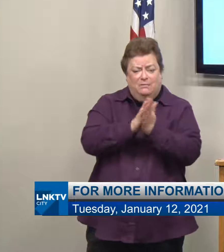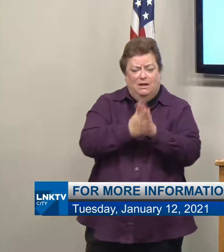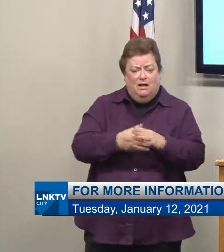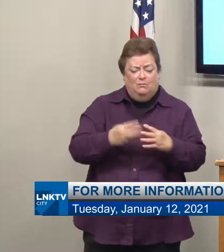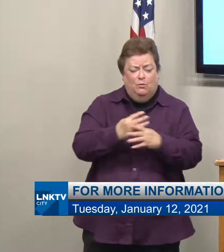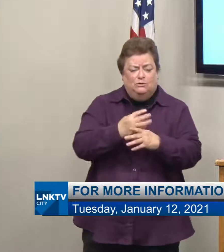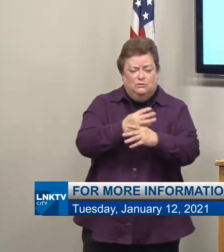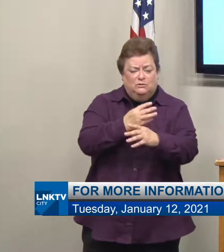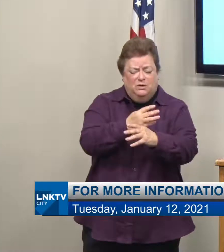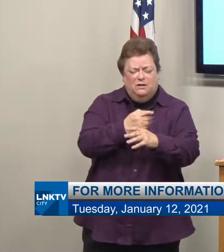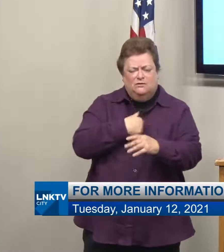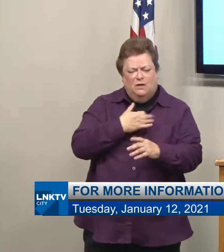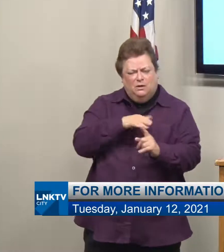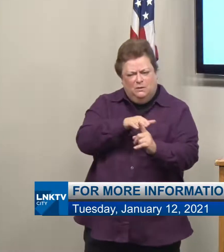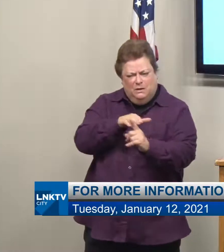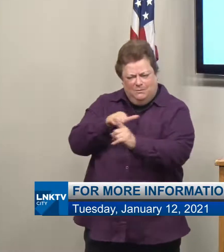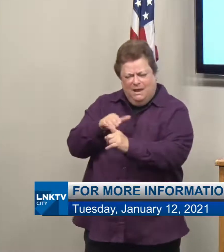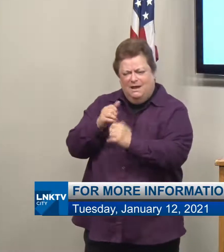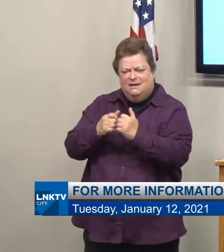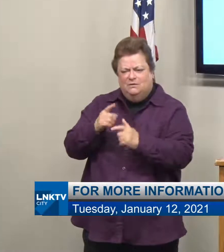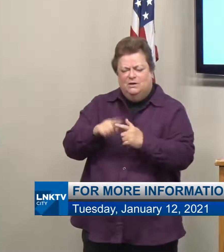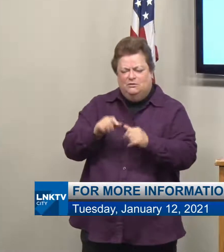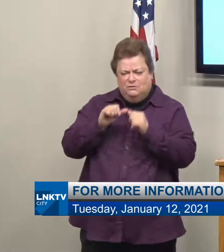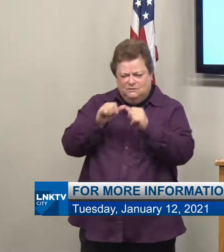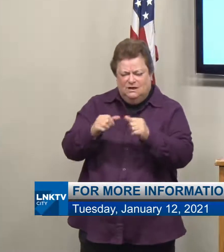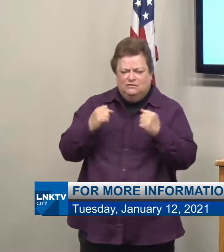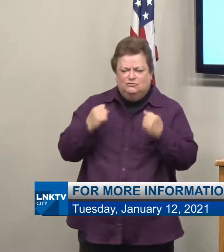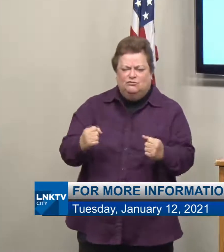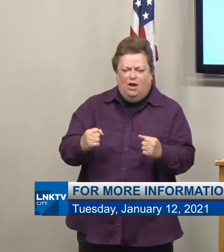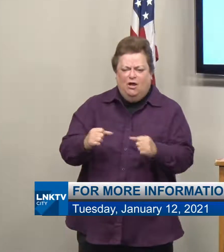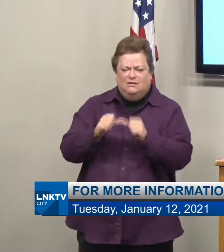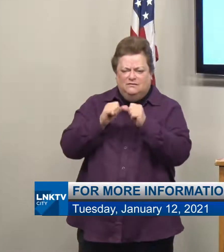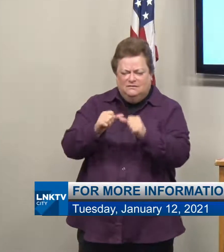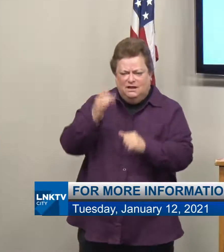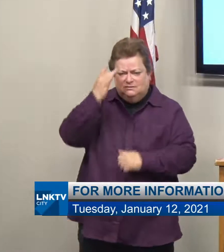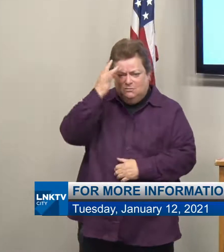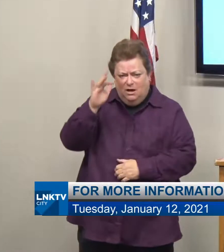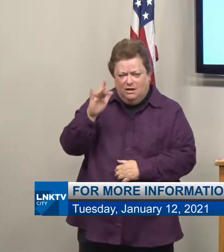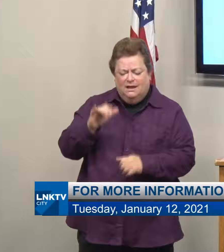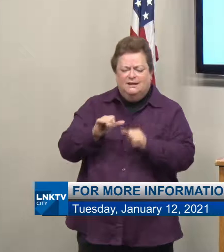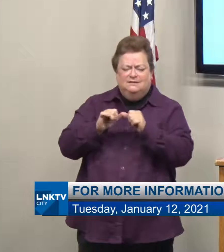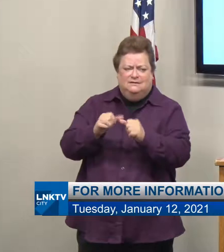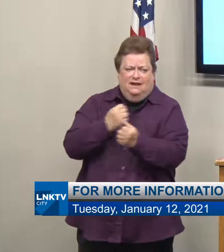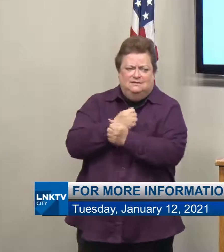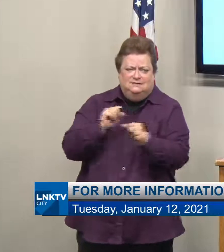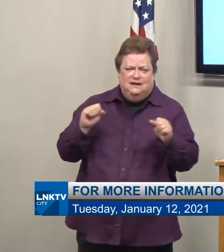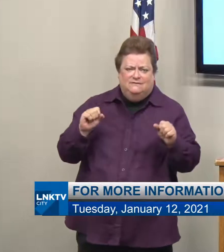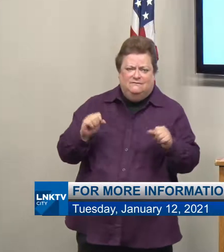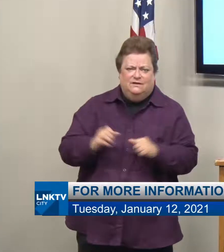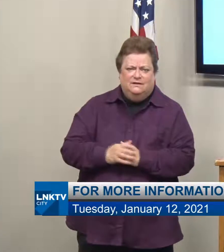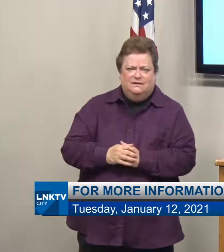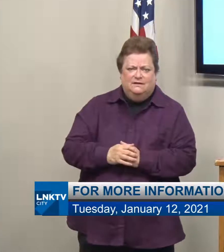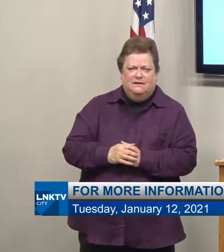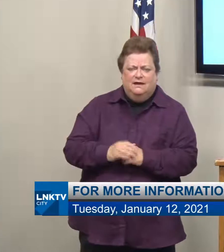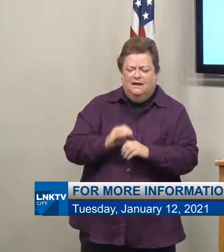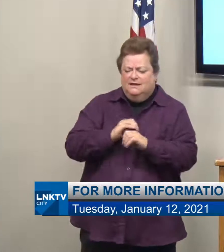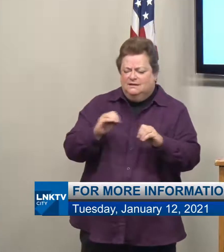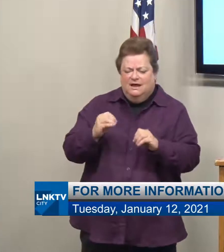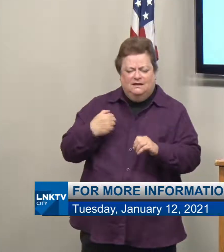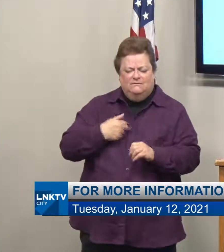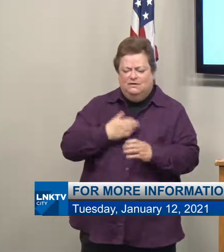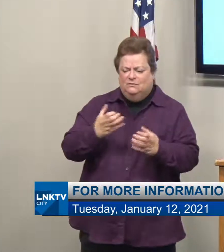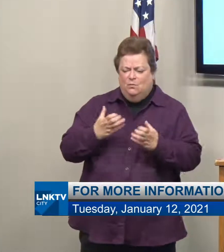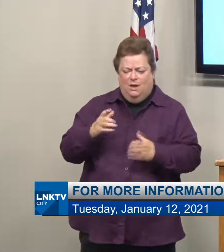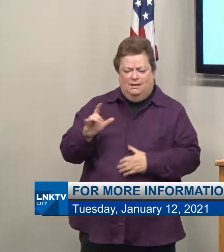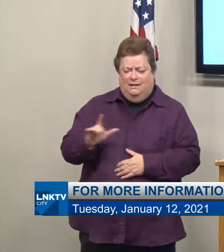how important it is to stay strong, to stay smart, and to stay safe. None of us want Lancaster